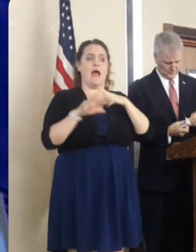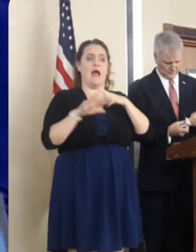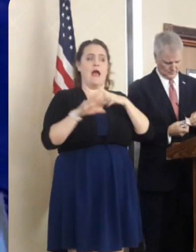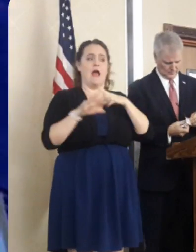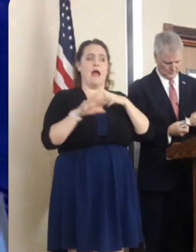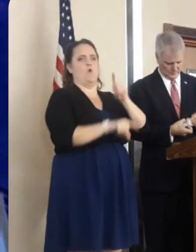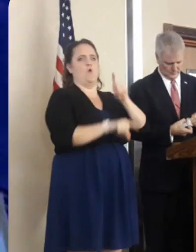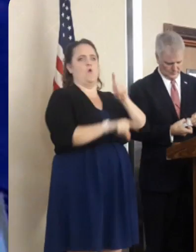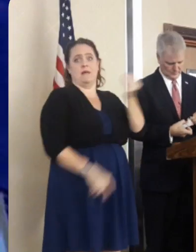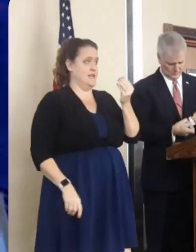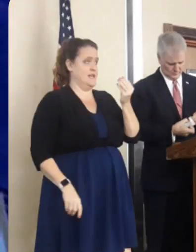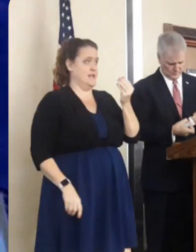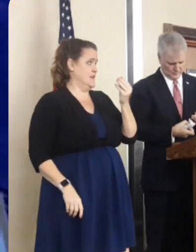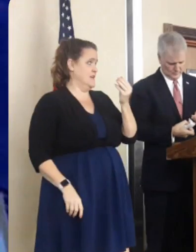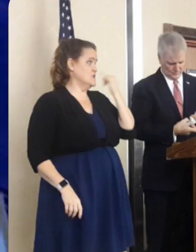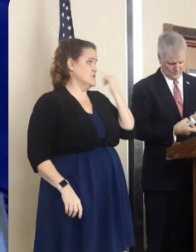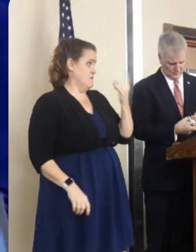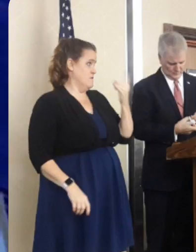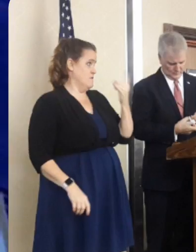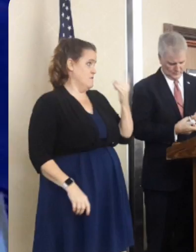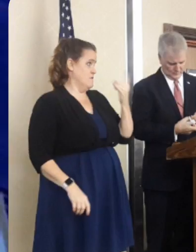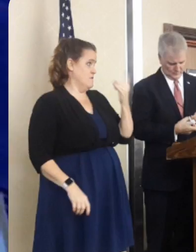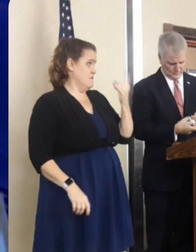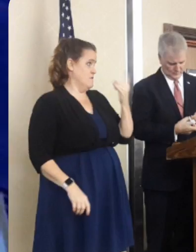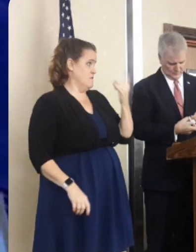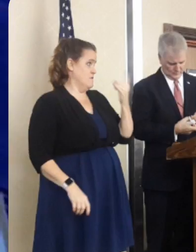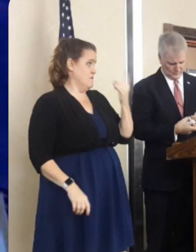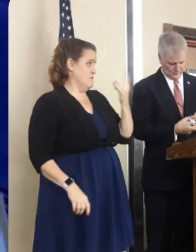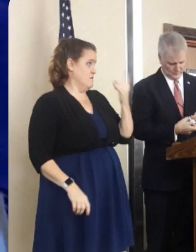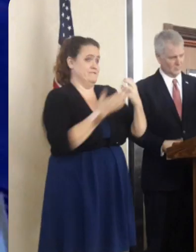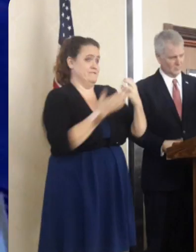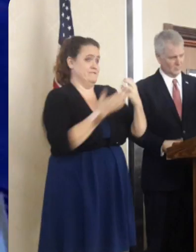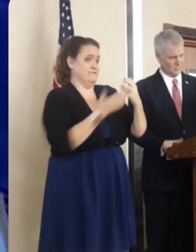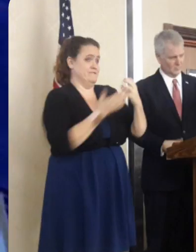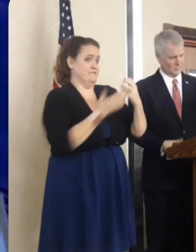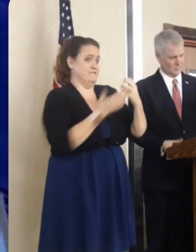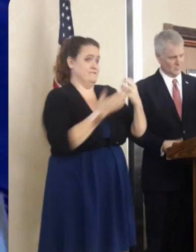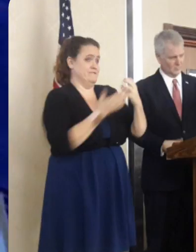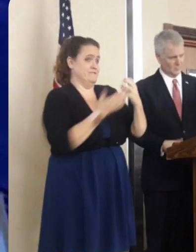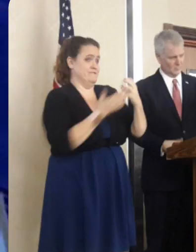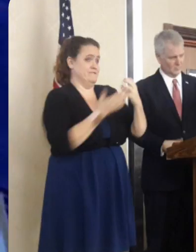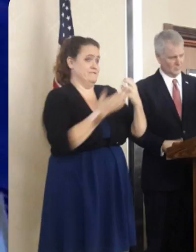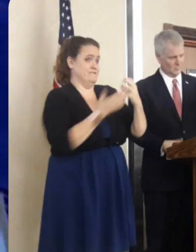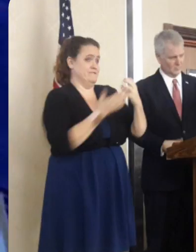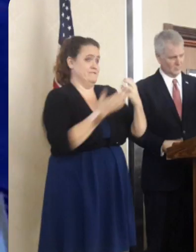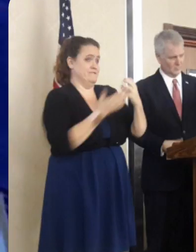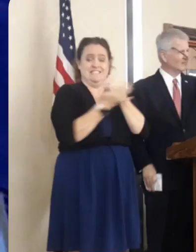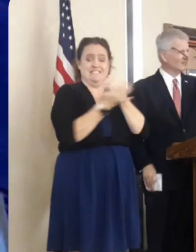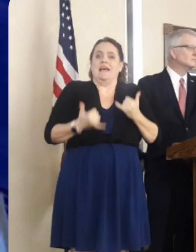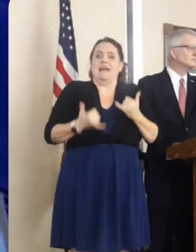if you want shirts, today is the day to get the form from me, and I'll be glad to place your order. Thank you.